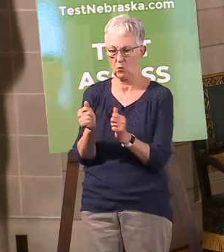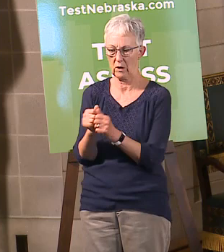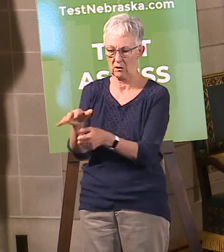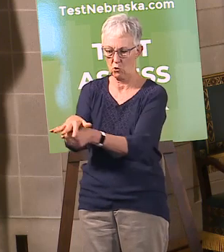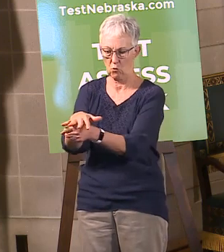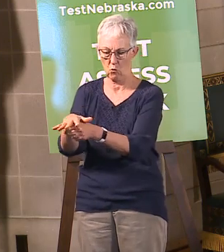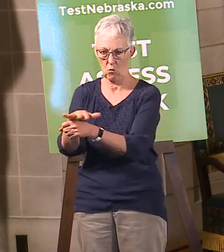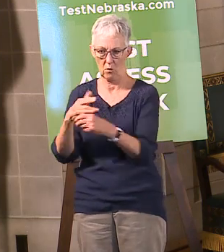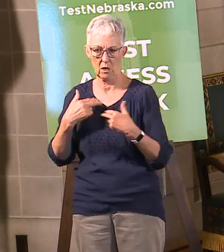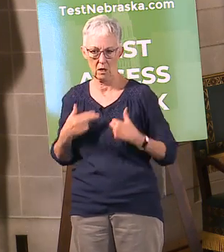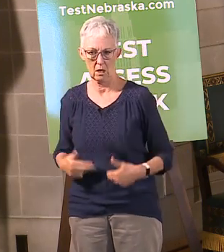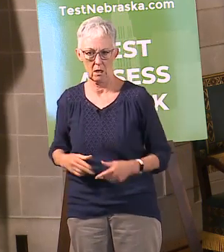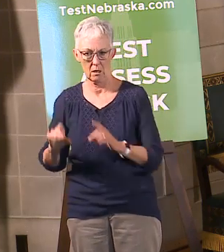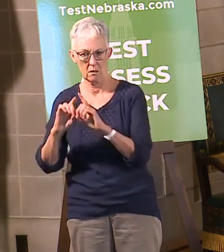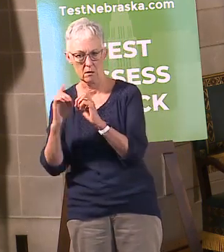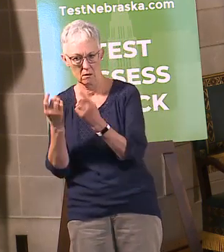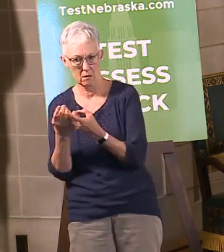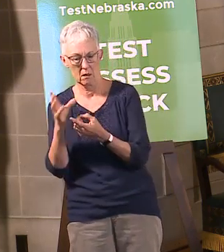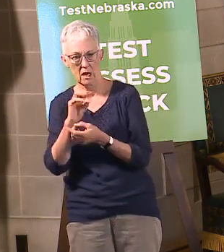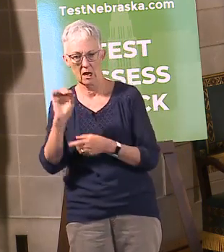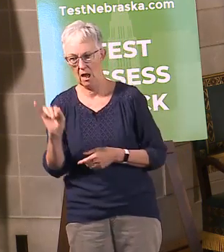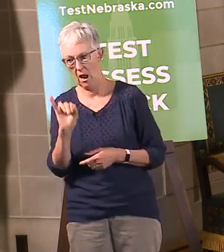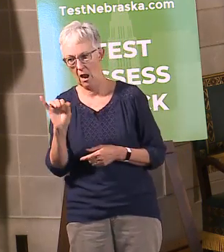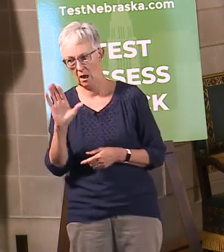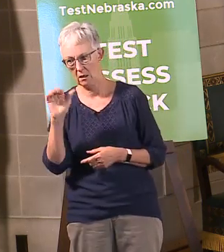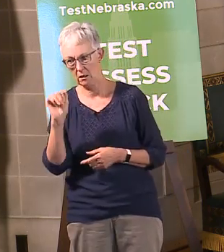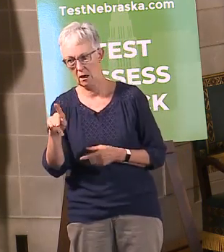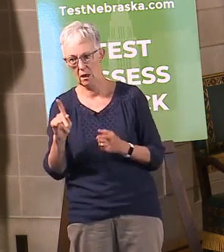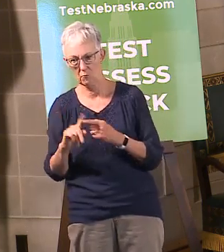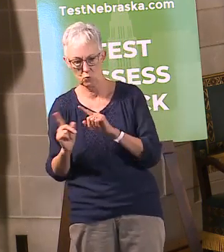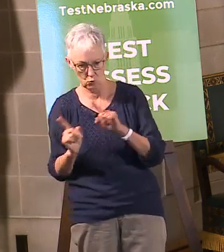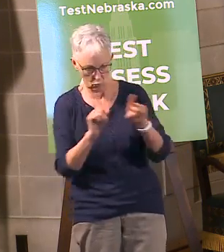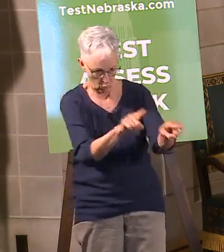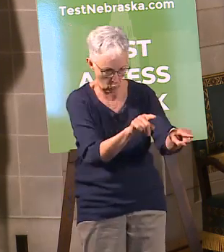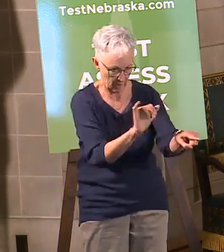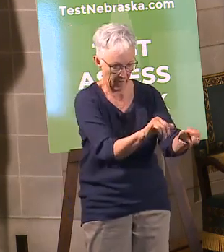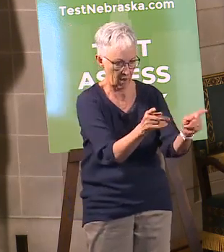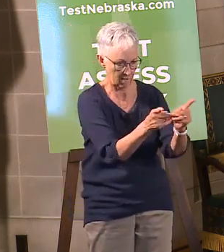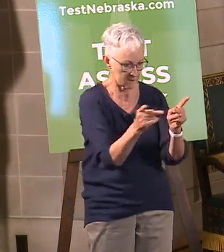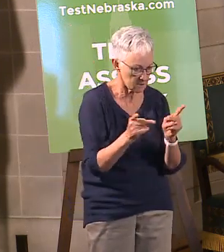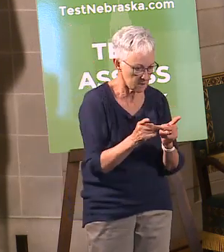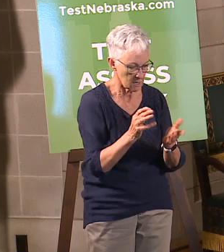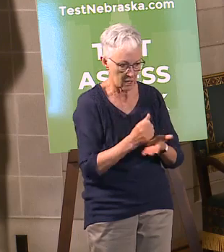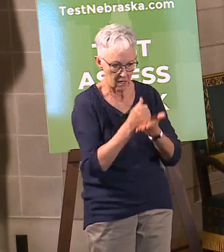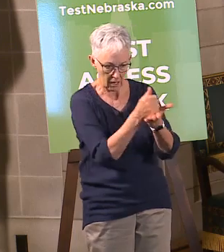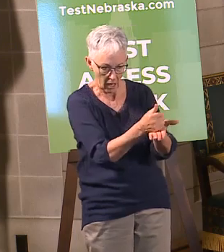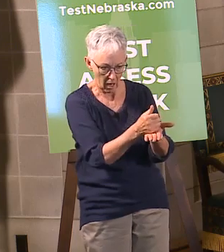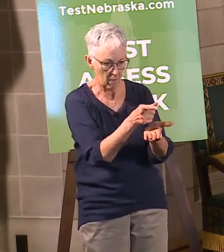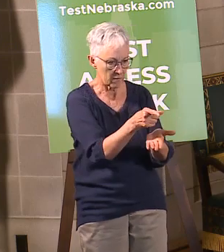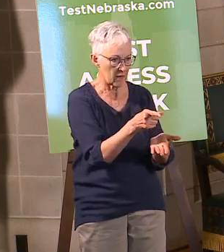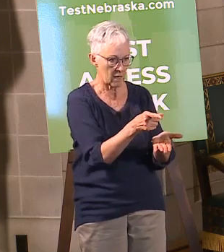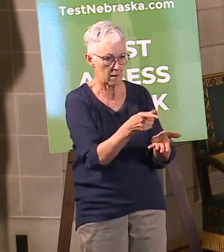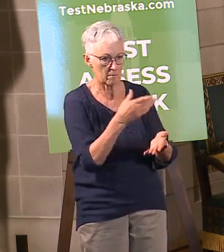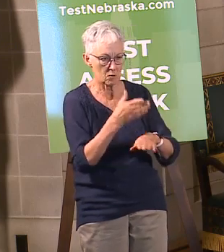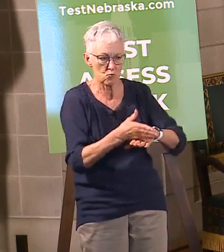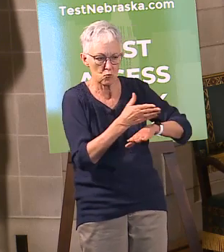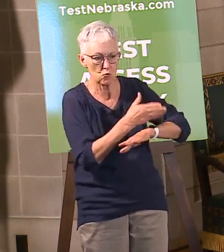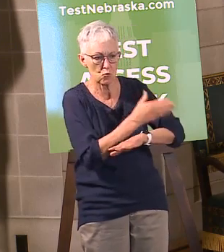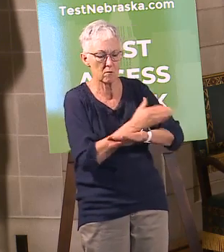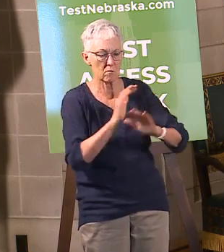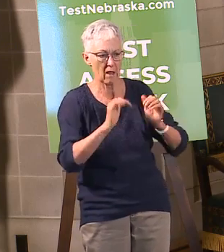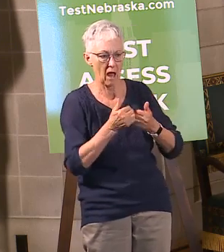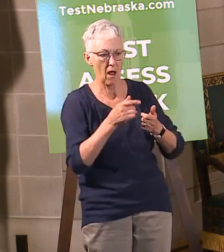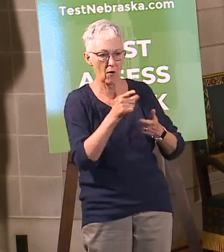ICAP to go out and provide resources and help facilities with their infection control